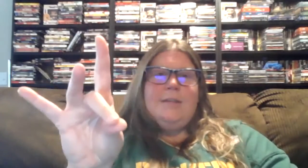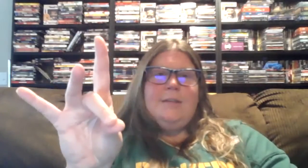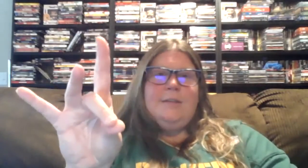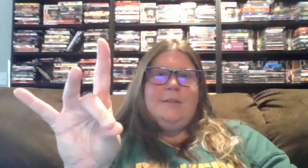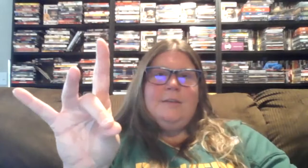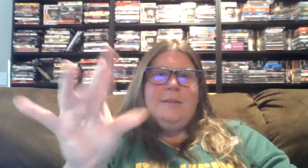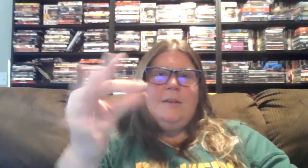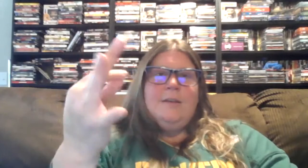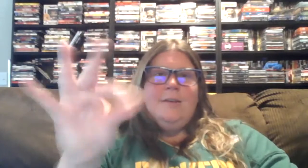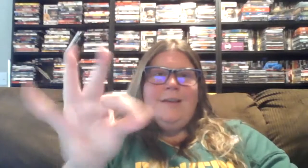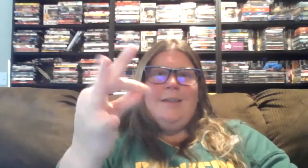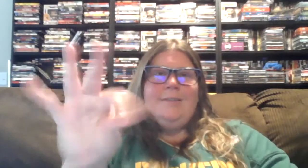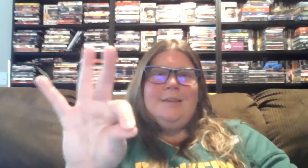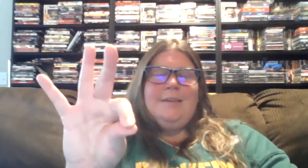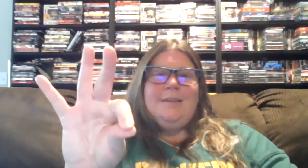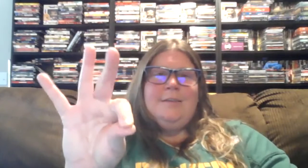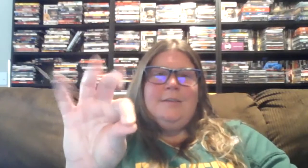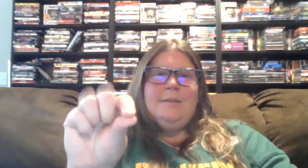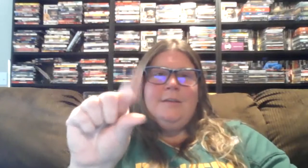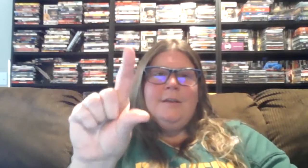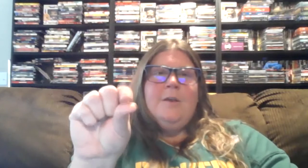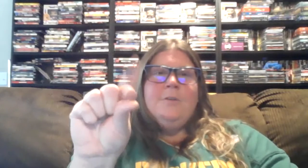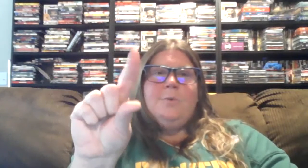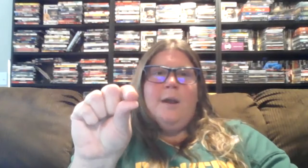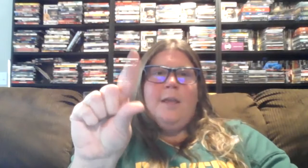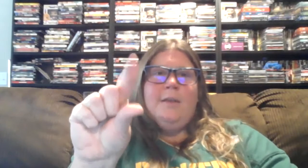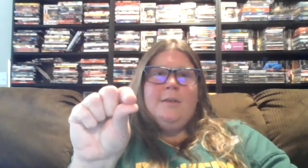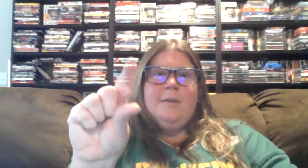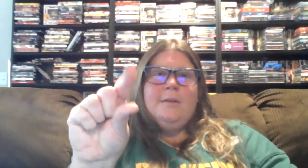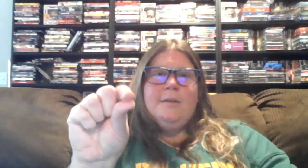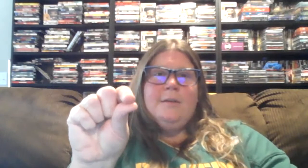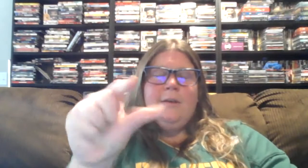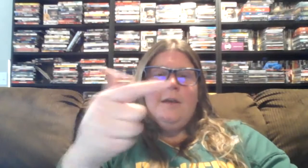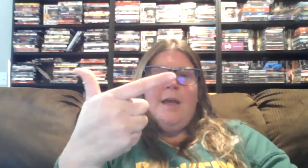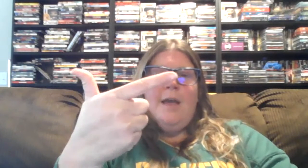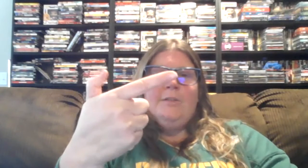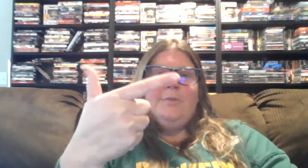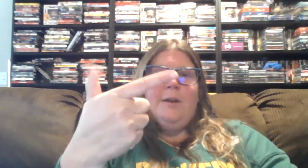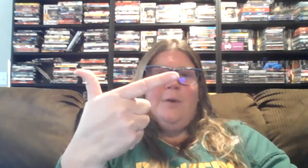18, 19, 20, and 21. If